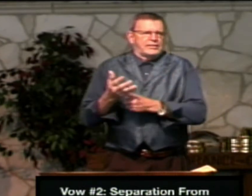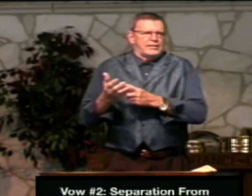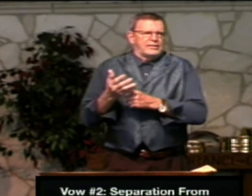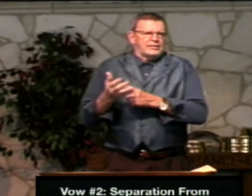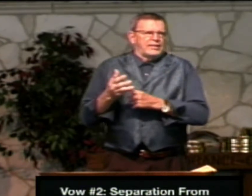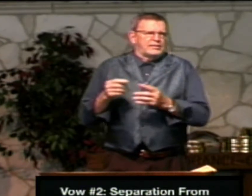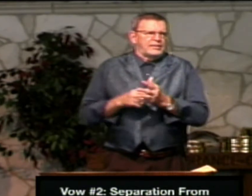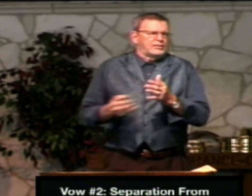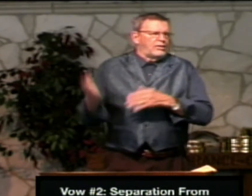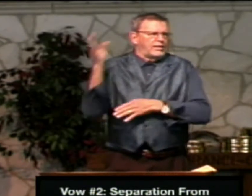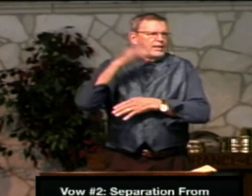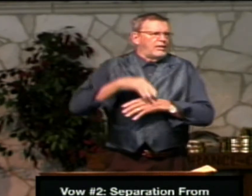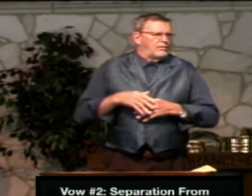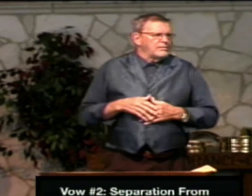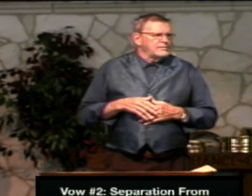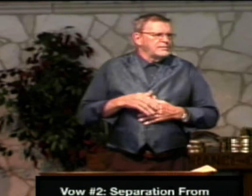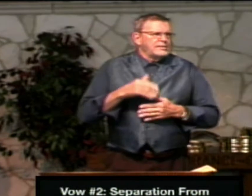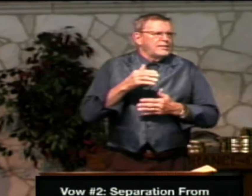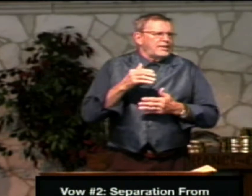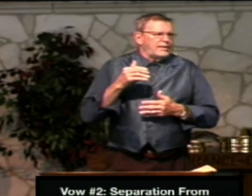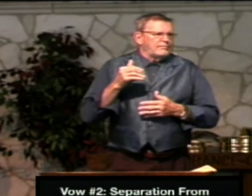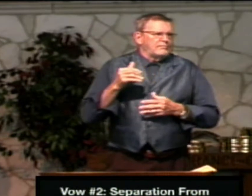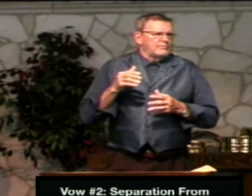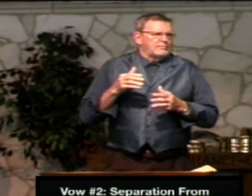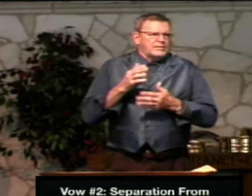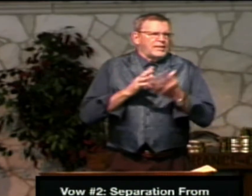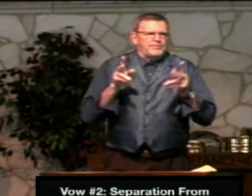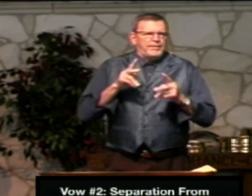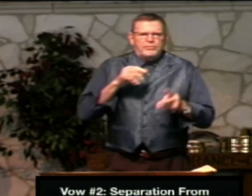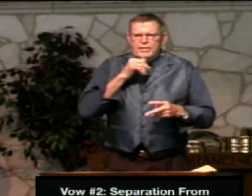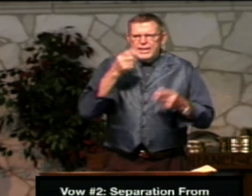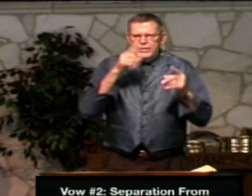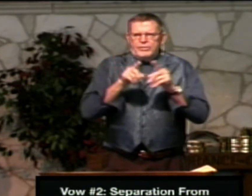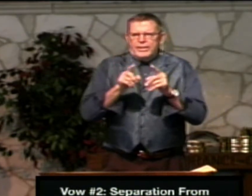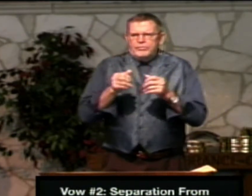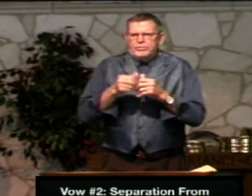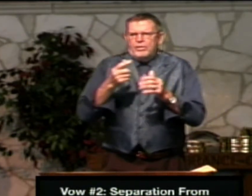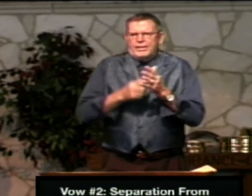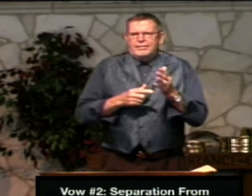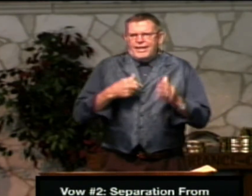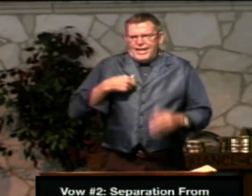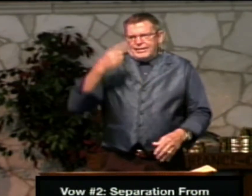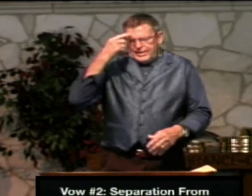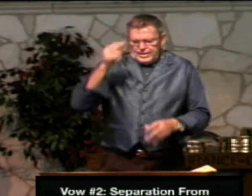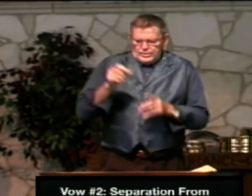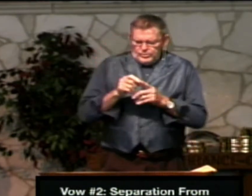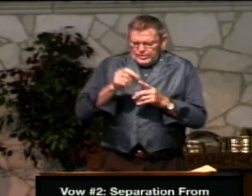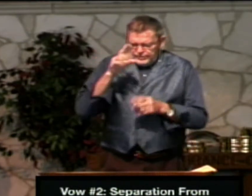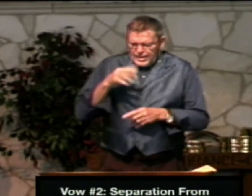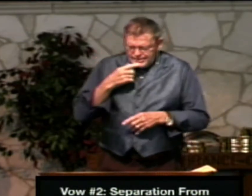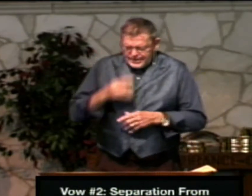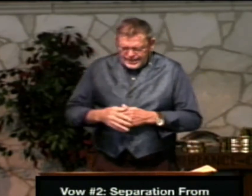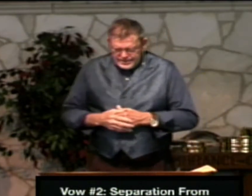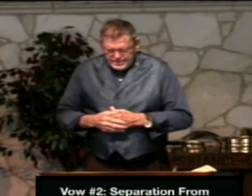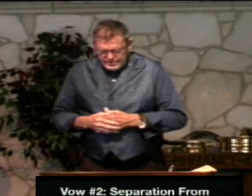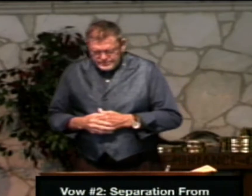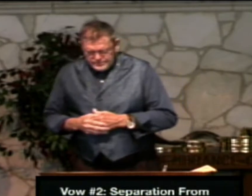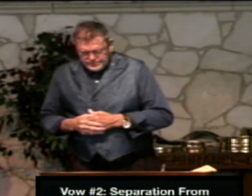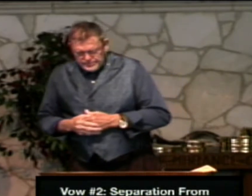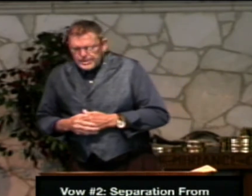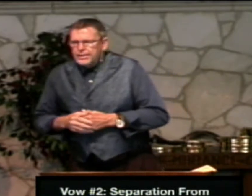argue this and discuss this all day long, and some people would not agree with what I think the Word of God